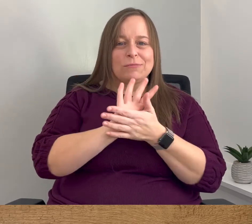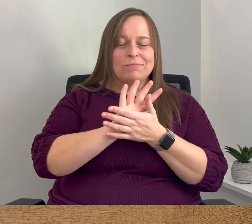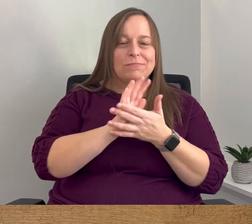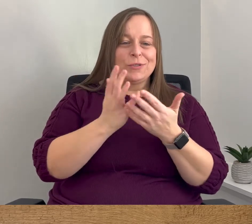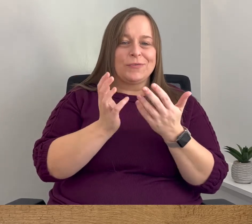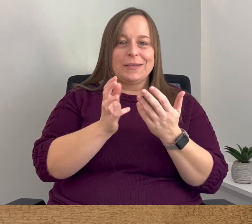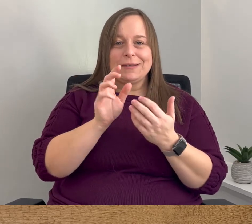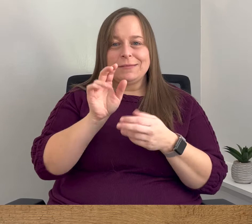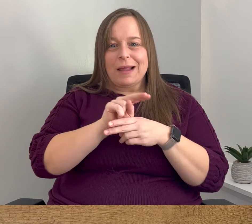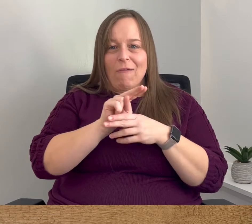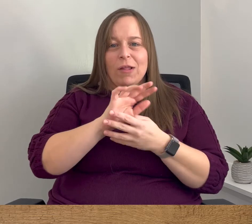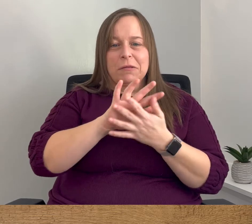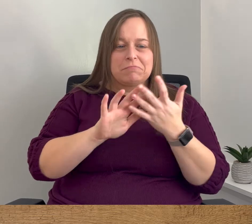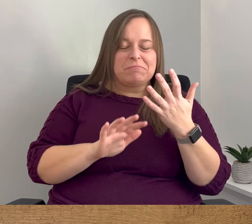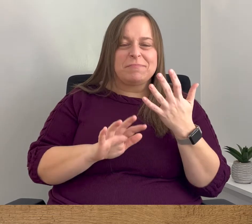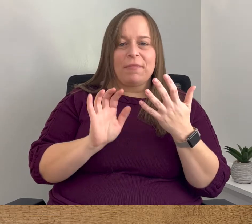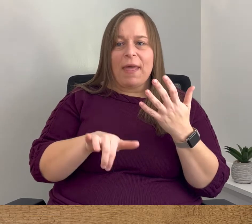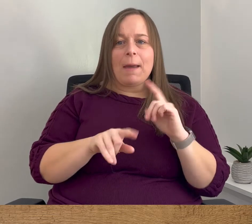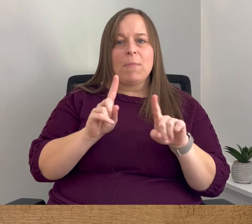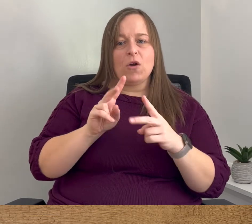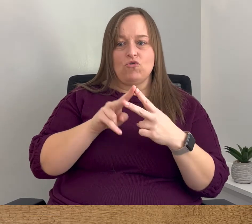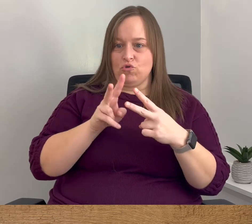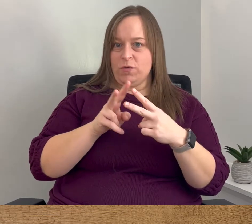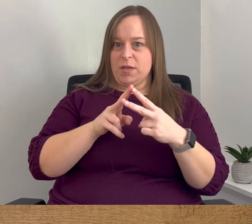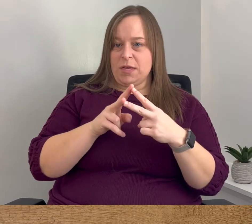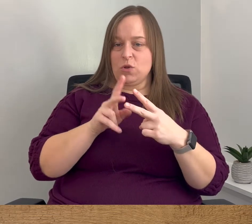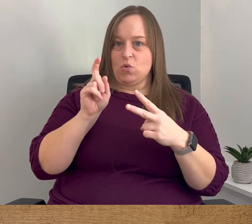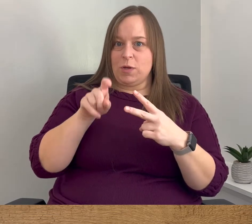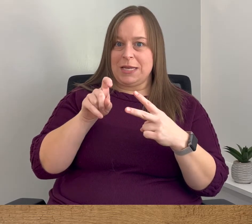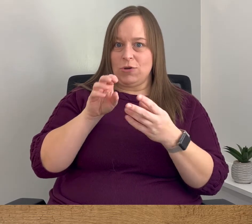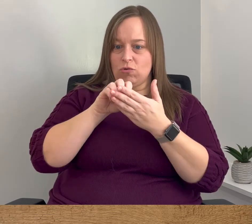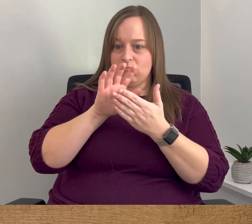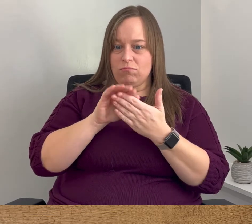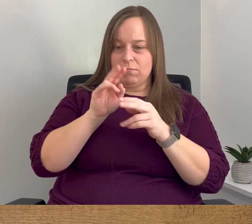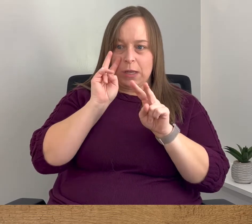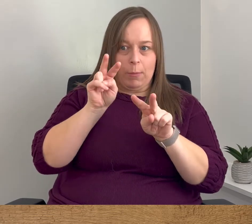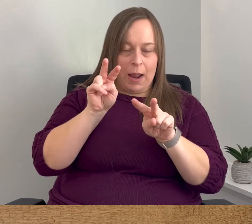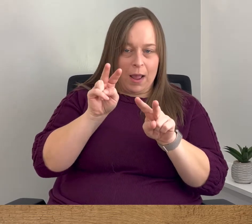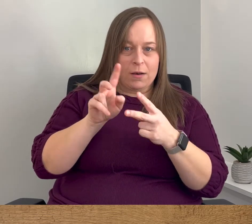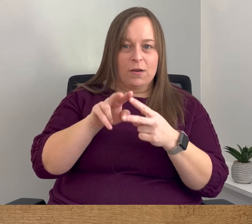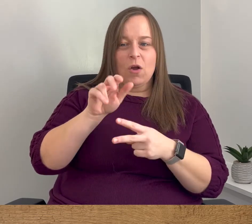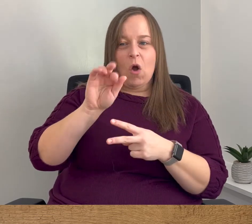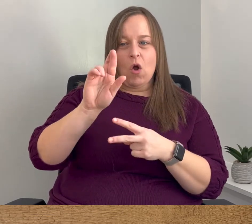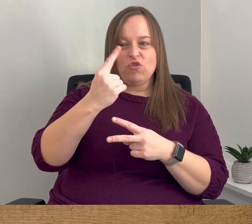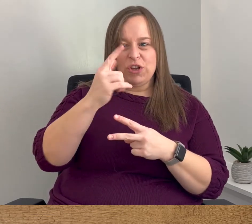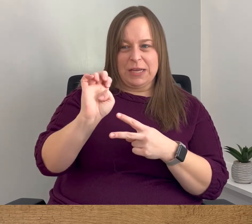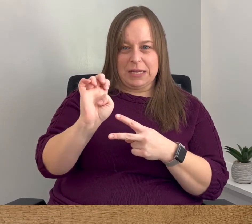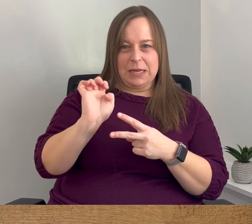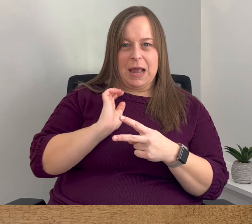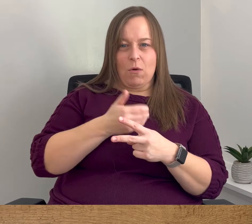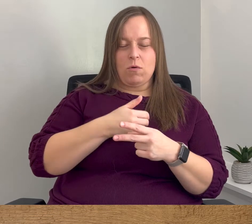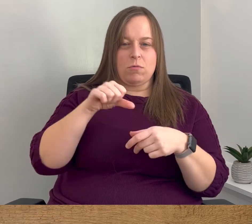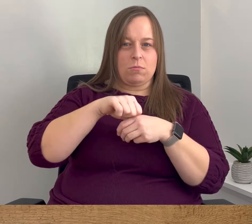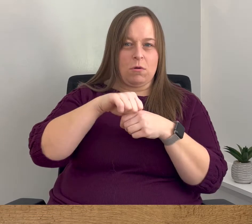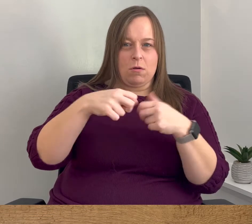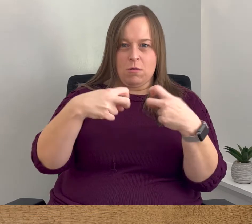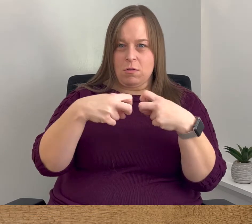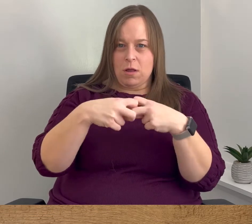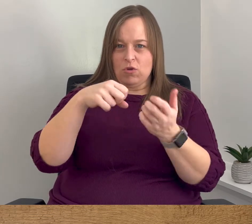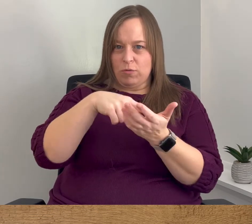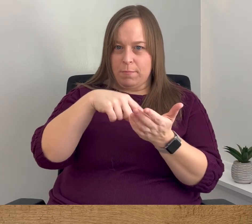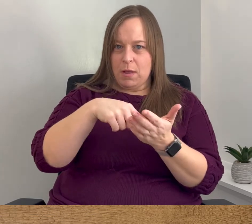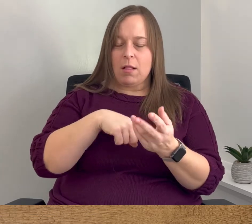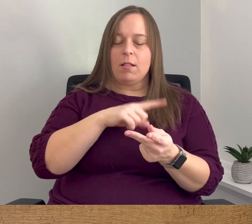streaming services we have and so forth. But the two things that we do need to track on here are RG&E, which